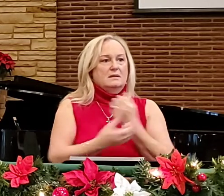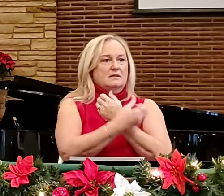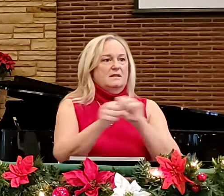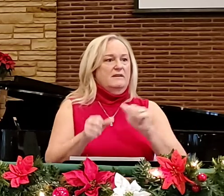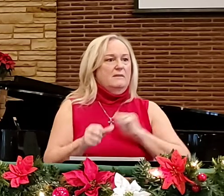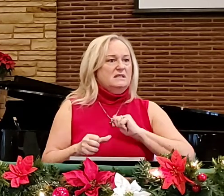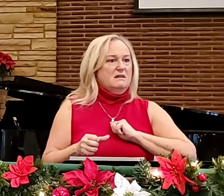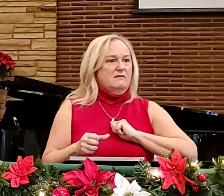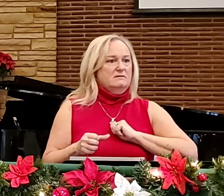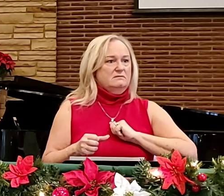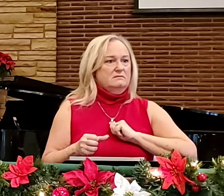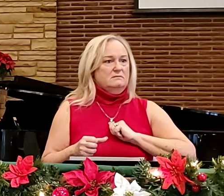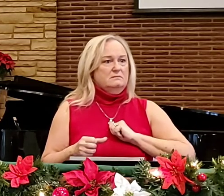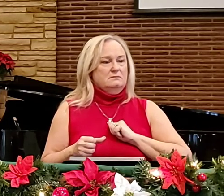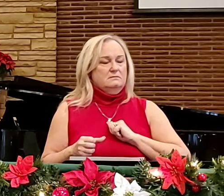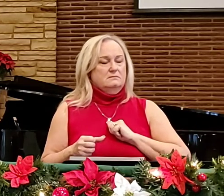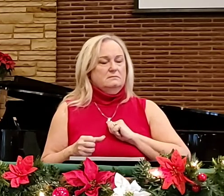myself.